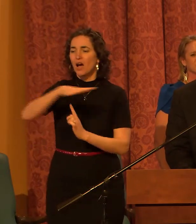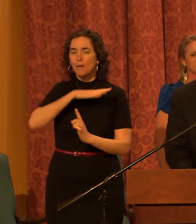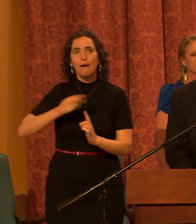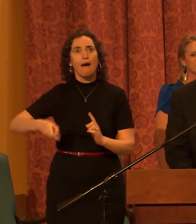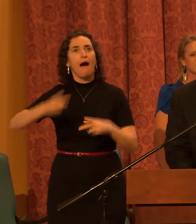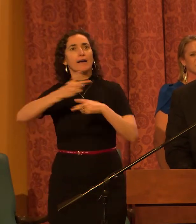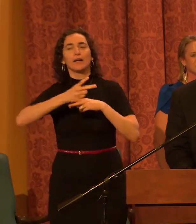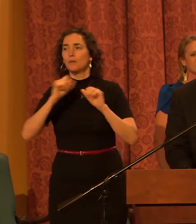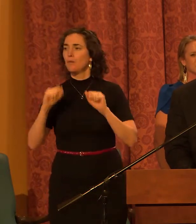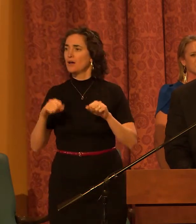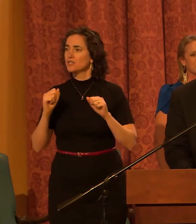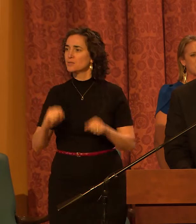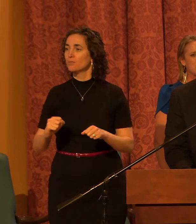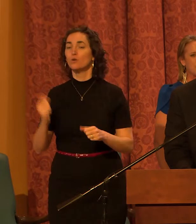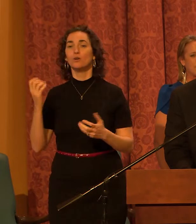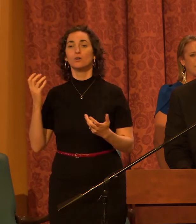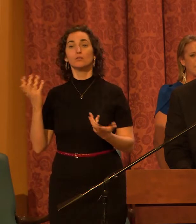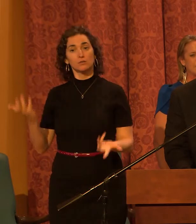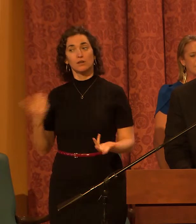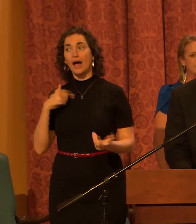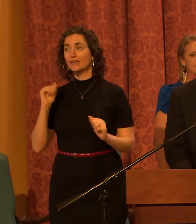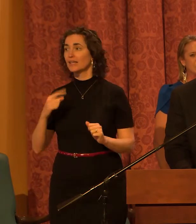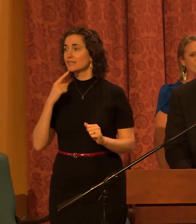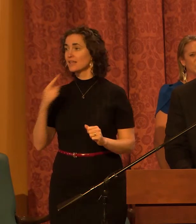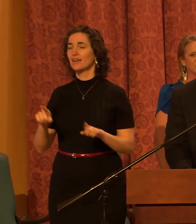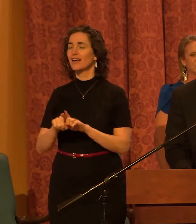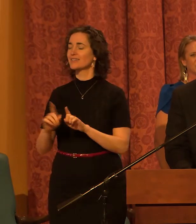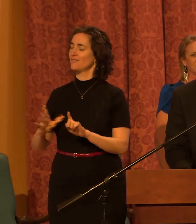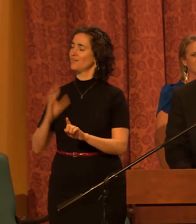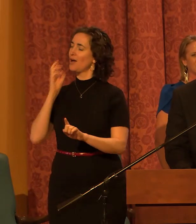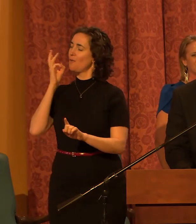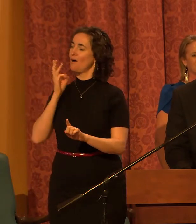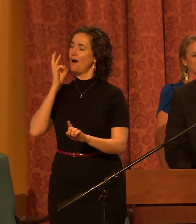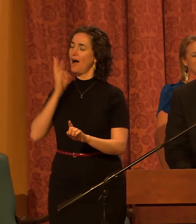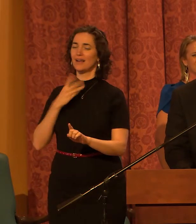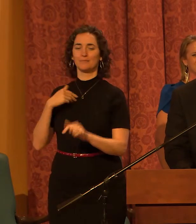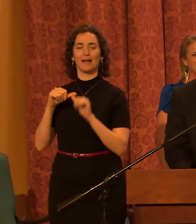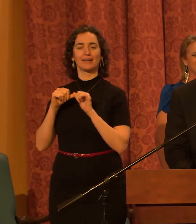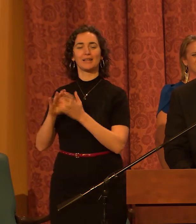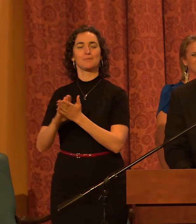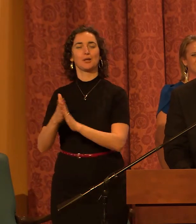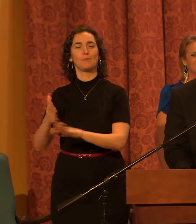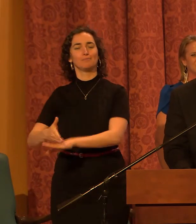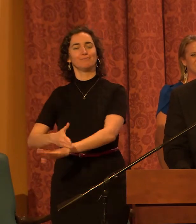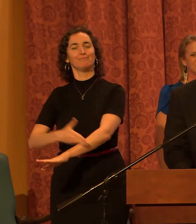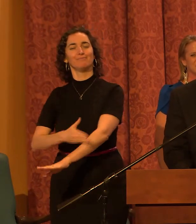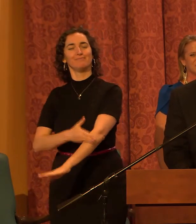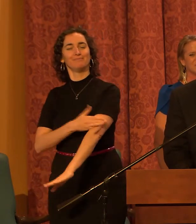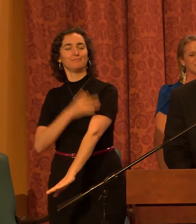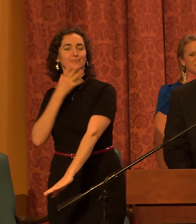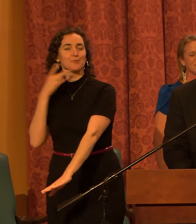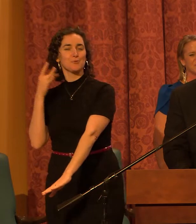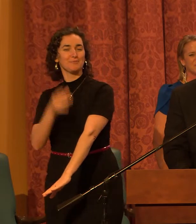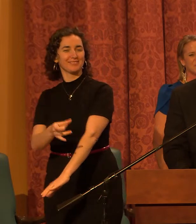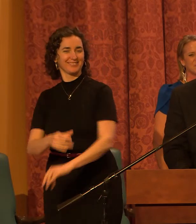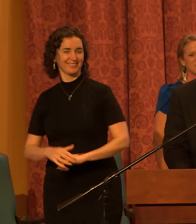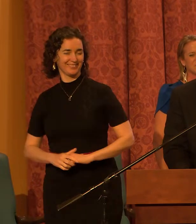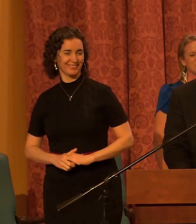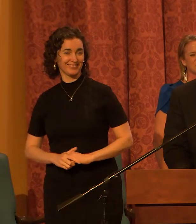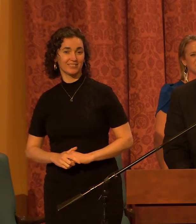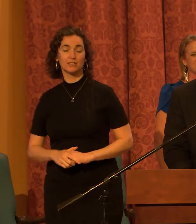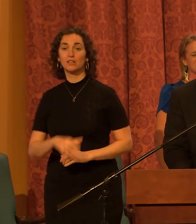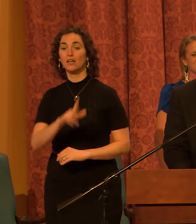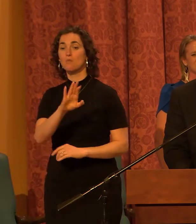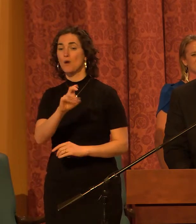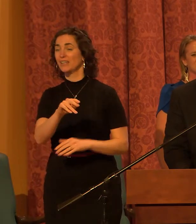was possible. Because of this, I can say that, like a fine wine, I continue to become better with time. Keeping Braden